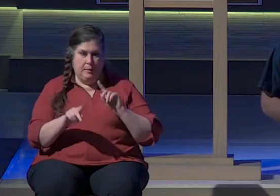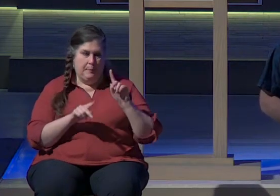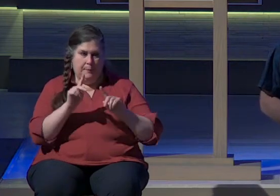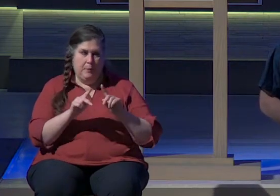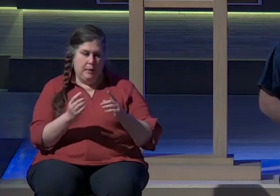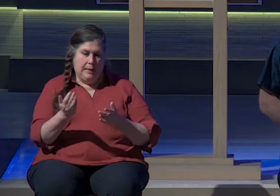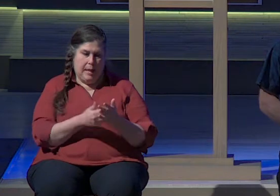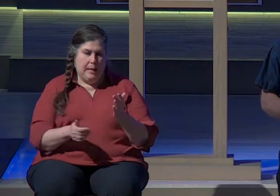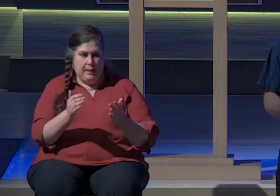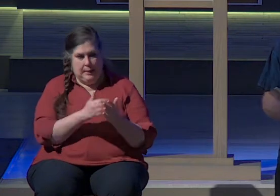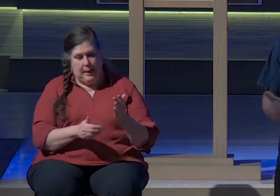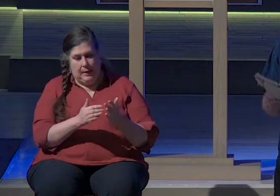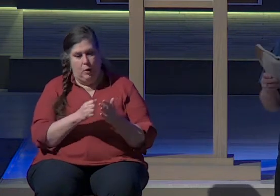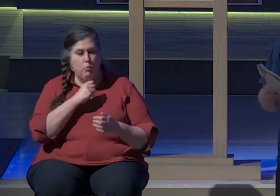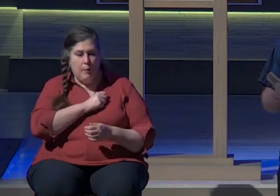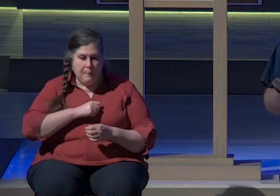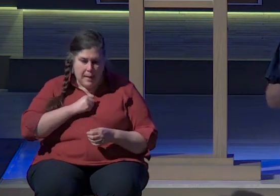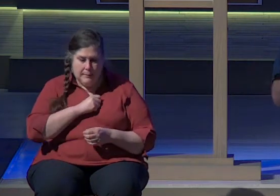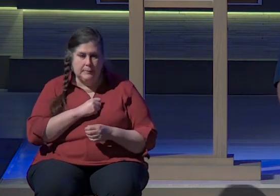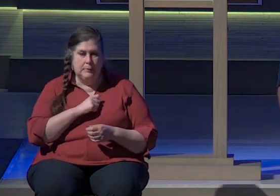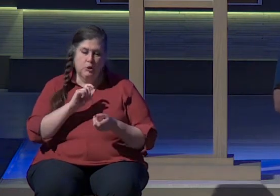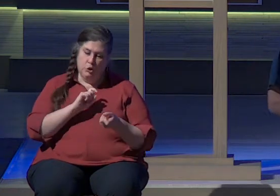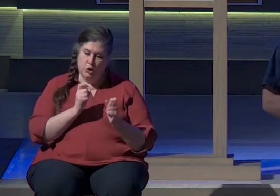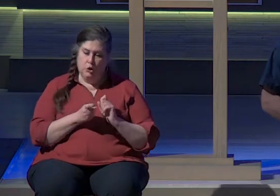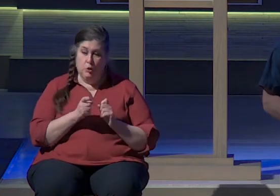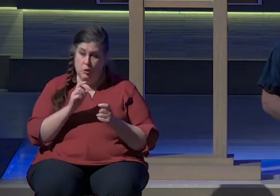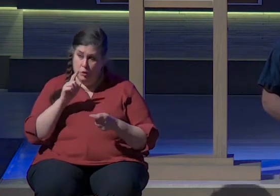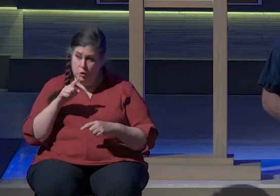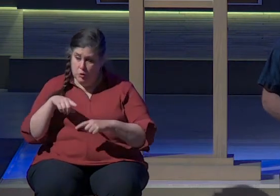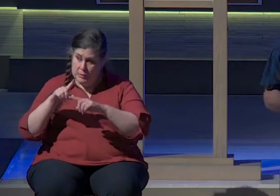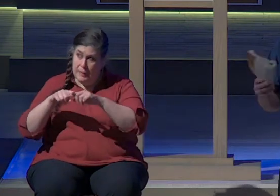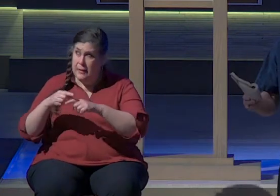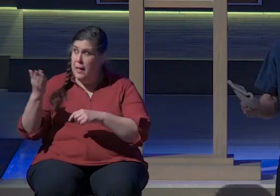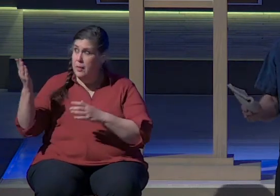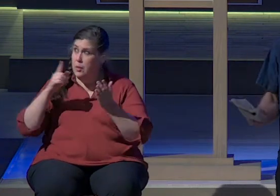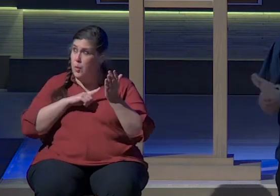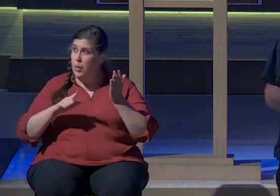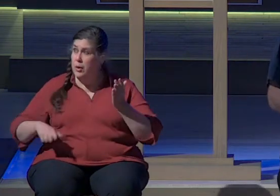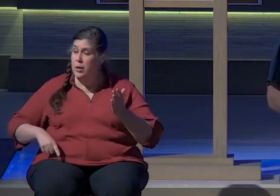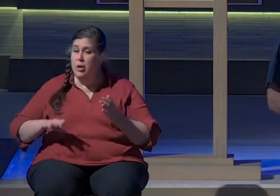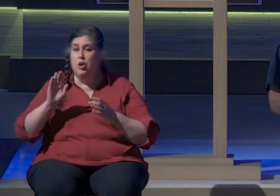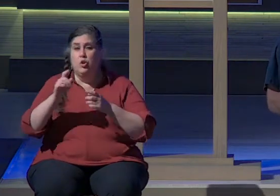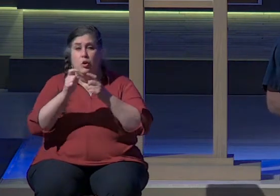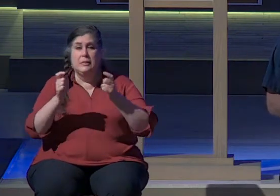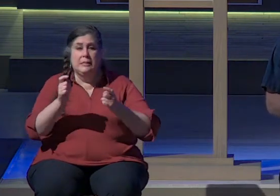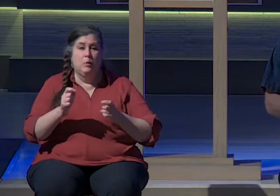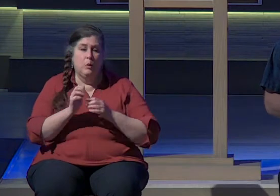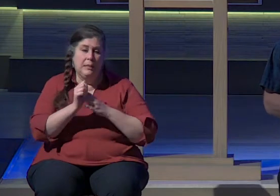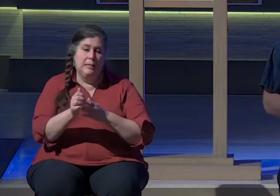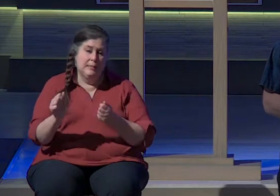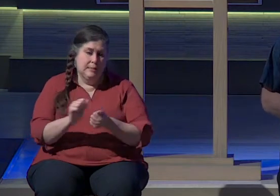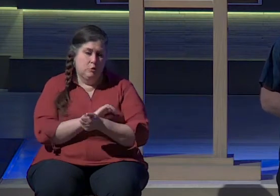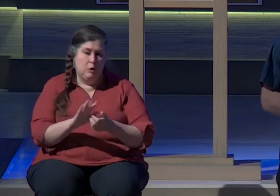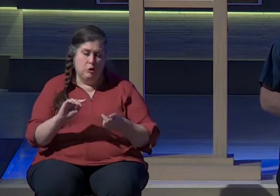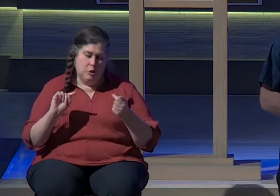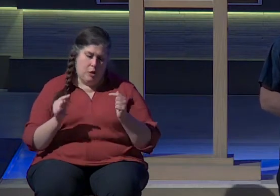time and time again. Repent, turn towards the Lord. Your sin is going to lead to destruction and